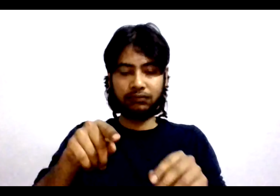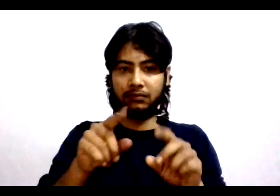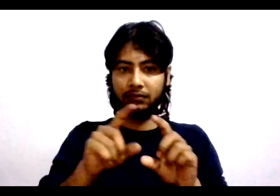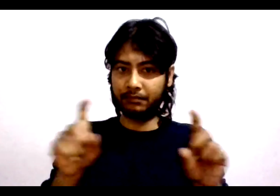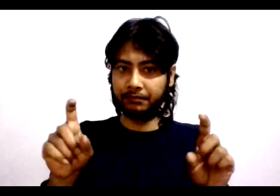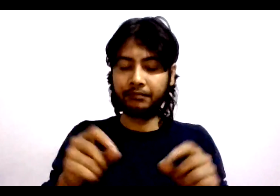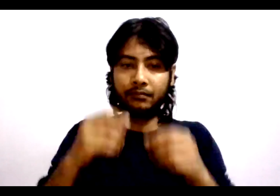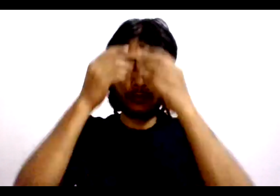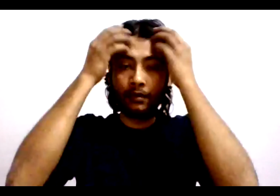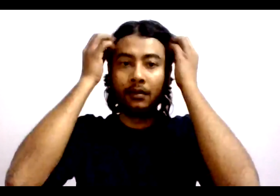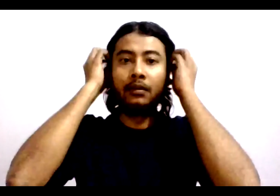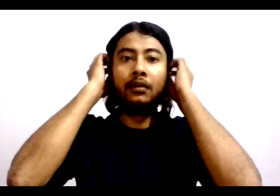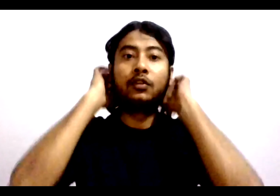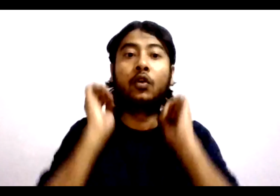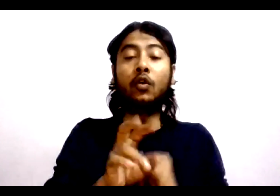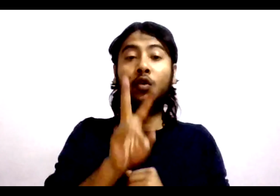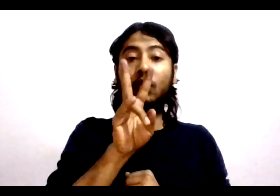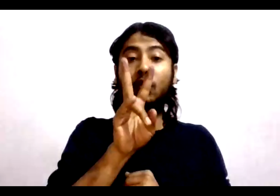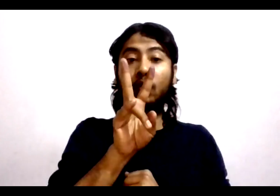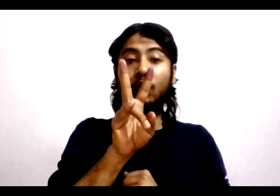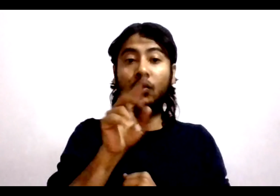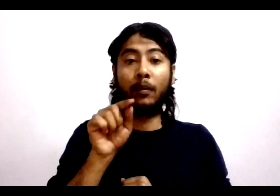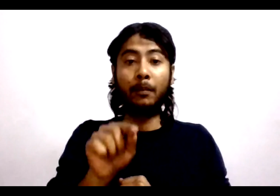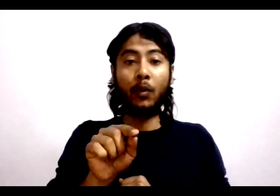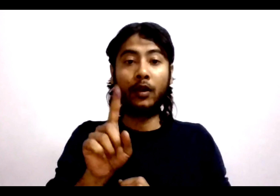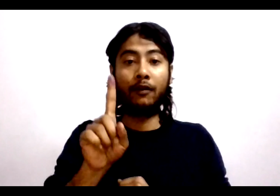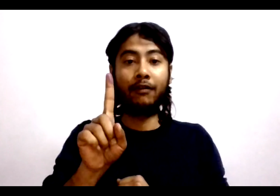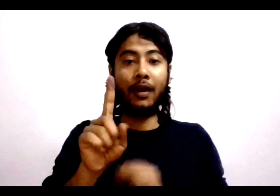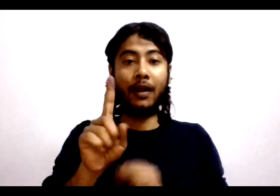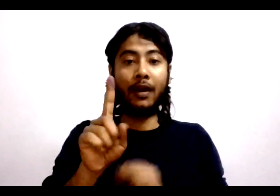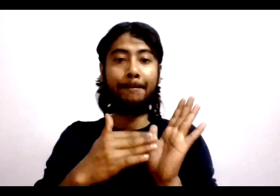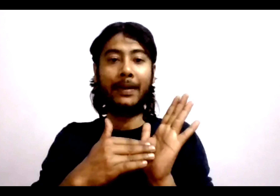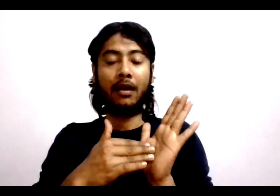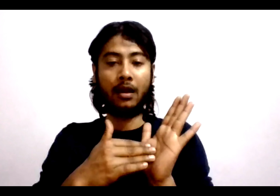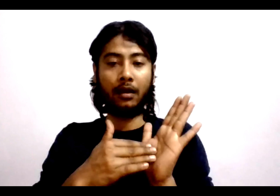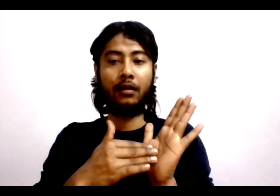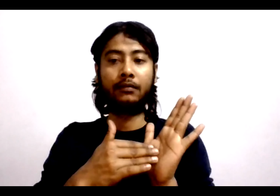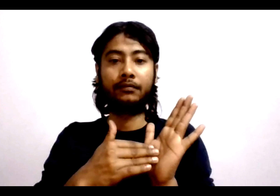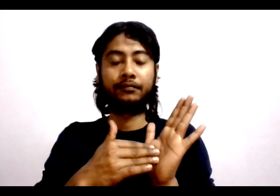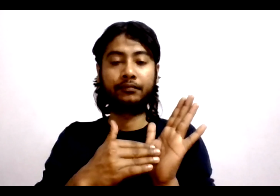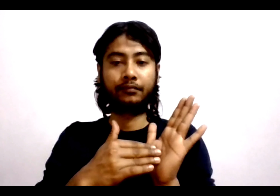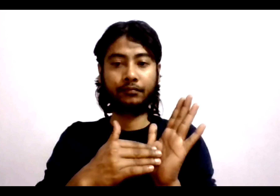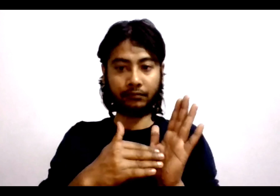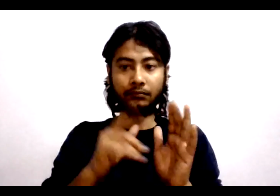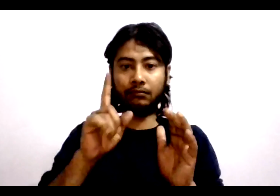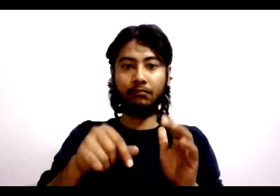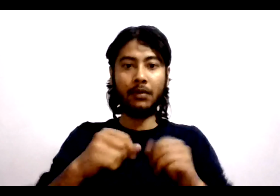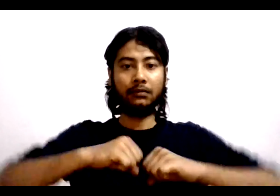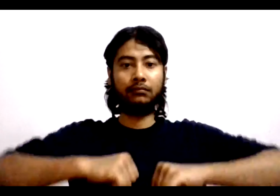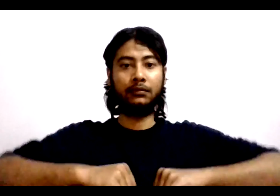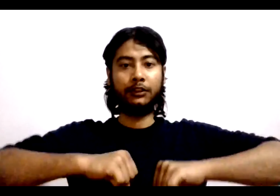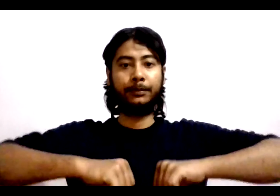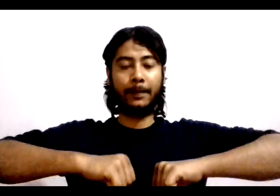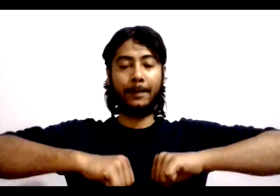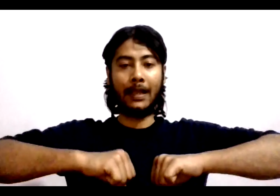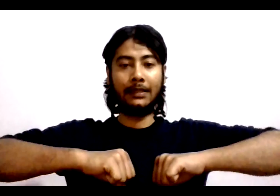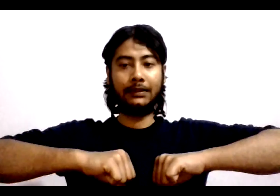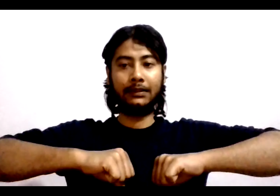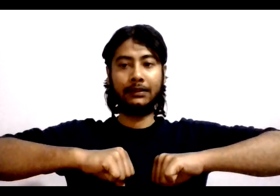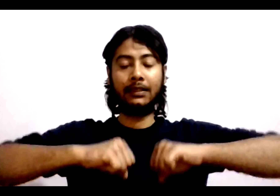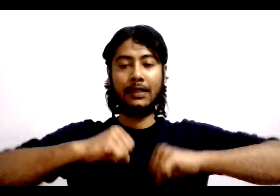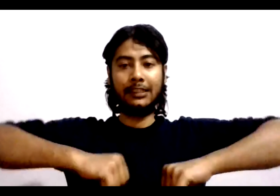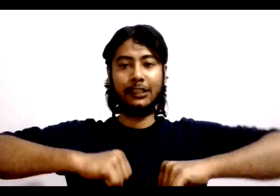so 2.1 meter clearance to be given on the access routes and the jahan bhi aap activity kar rahe hain, jahan bhi aap khade ho rahe hain, jahan